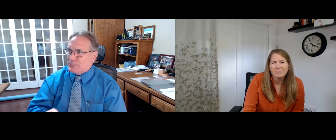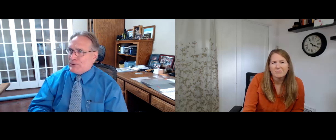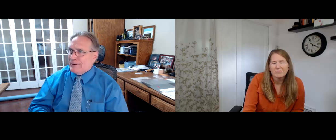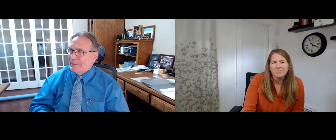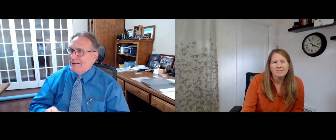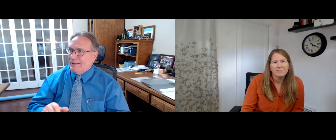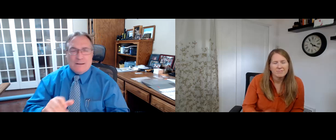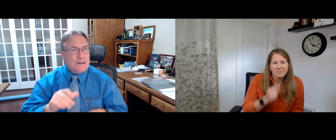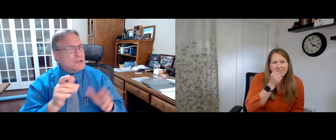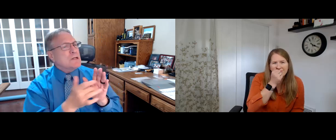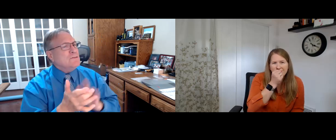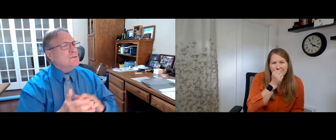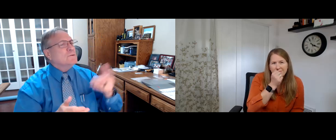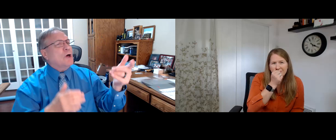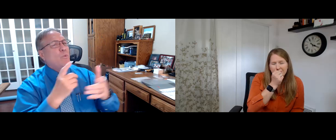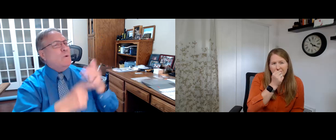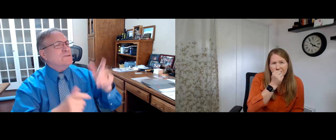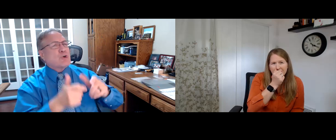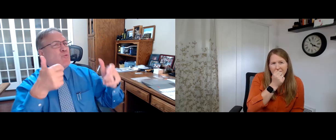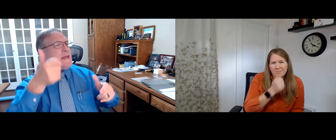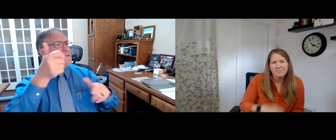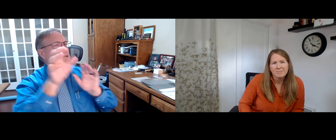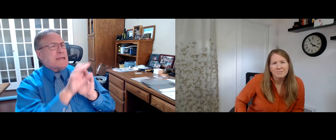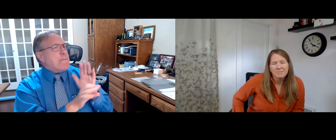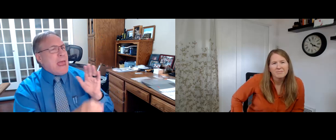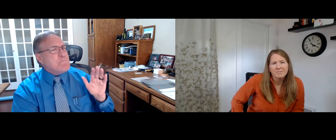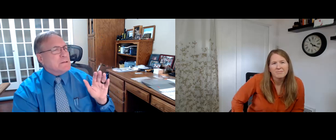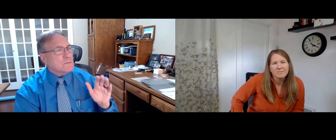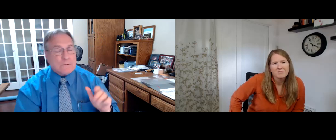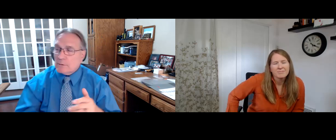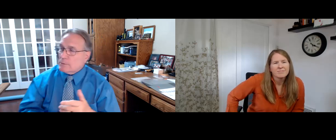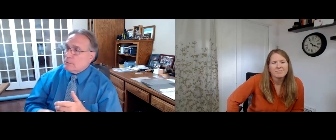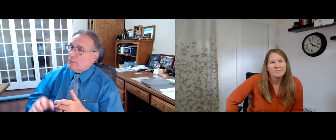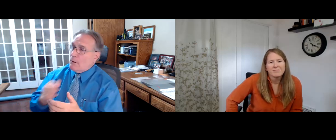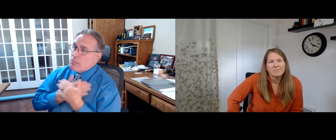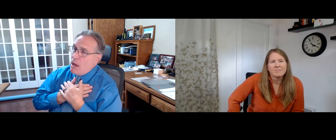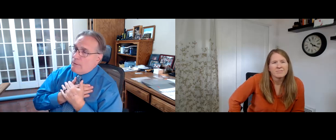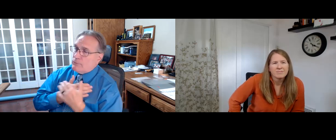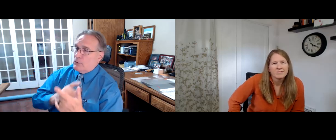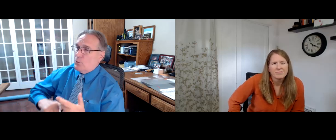gospel. Jesus, what's the greatest of the commandments? Love the